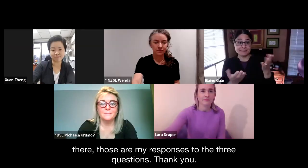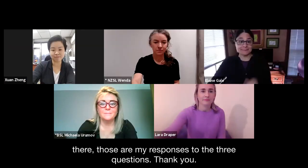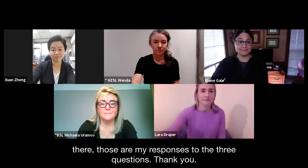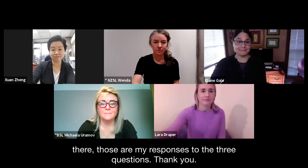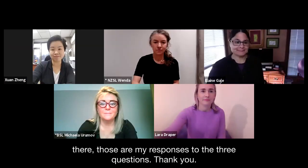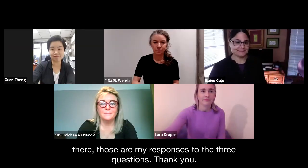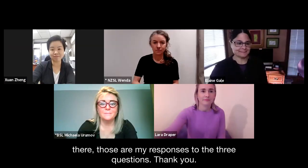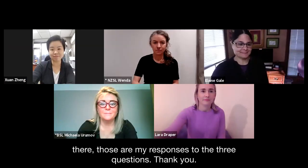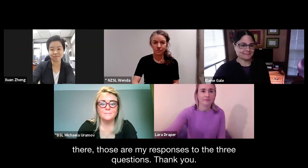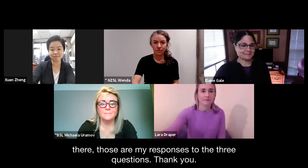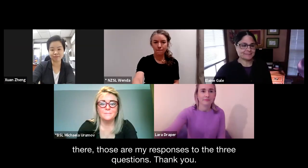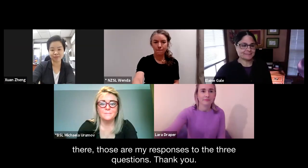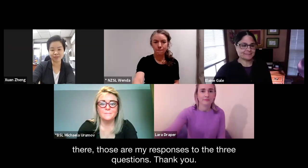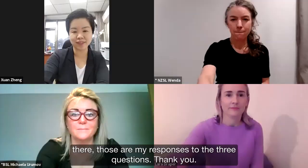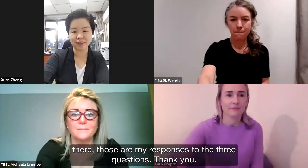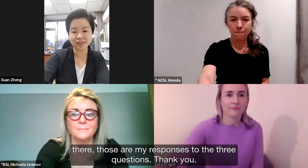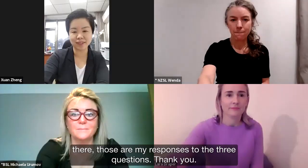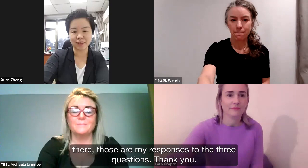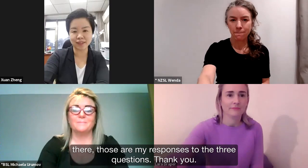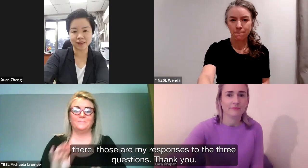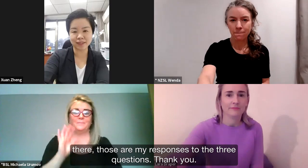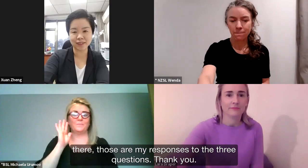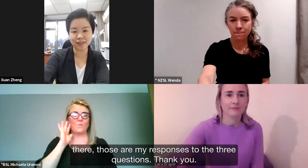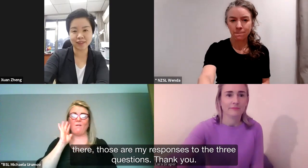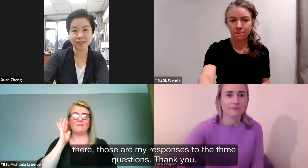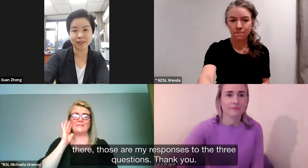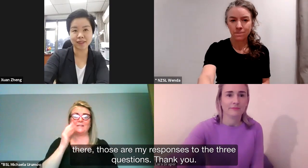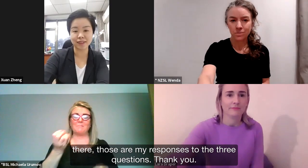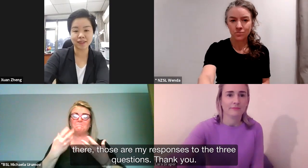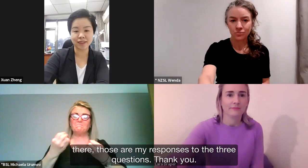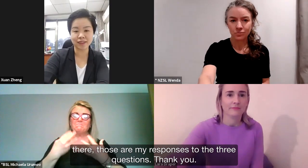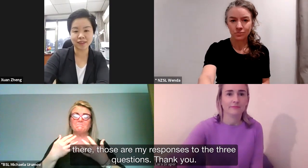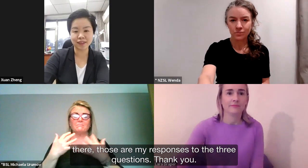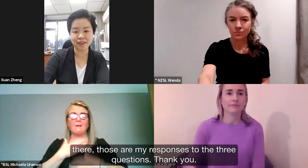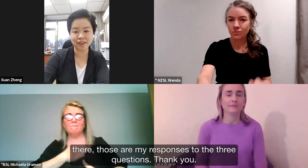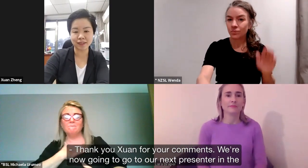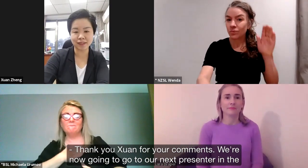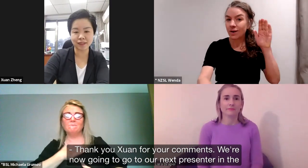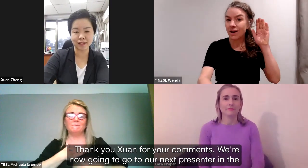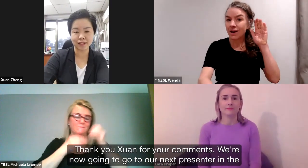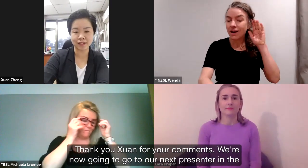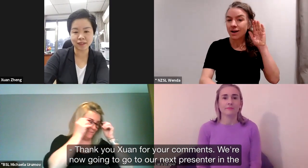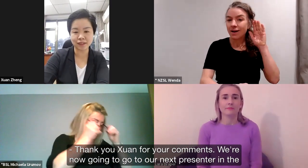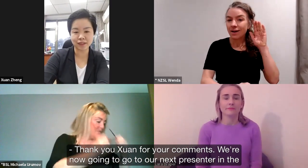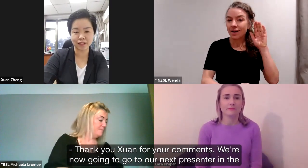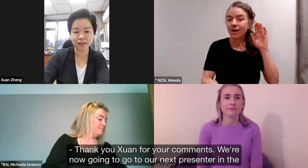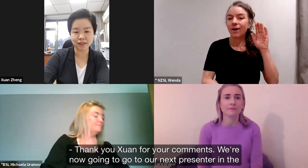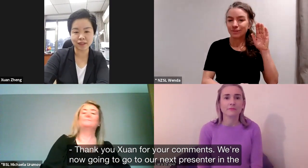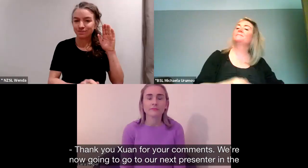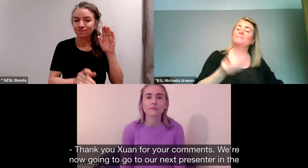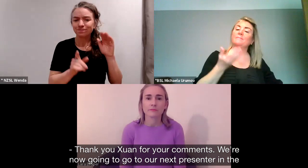We can't. We can't hear you. Sorry. Sorry. Thank you, Juan, for your comments.